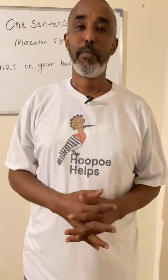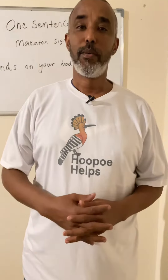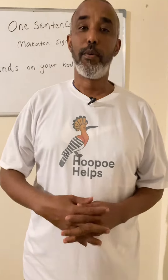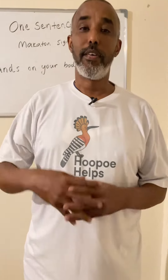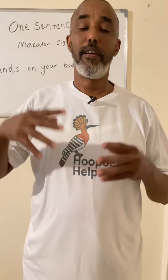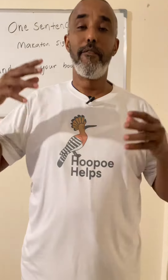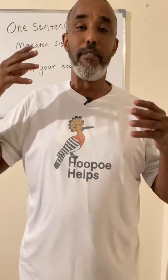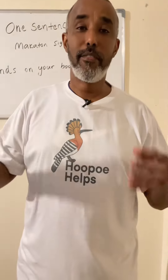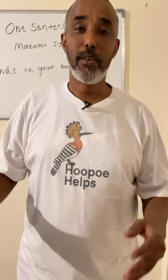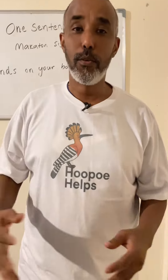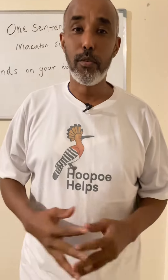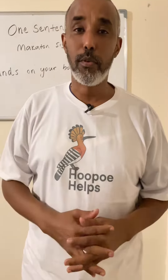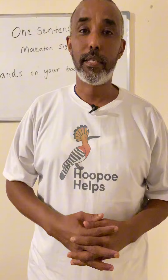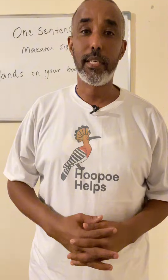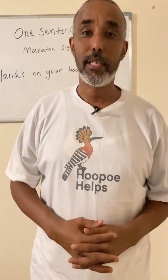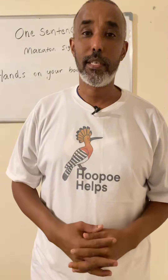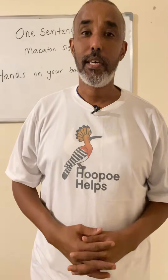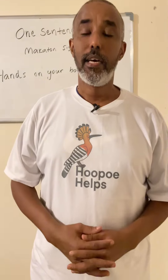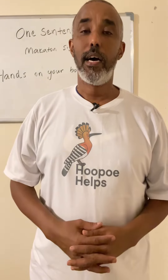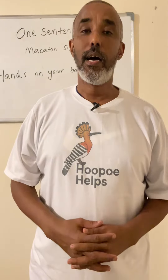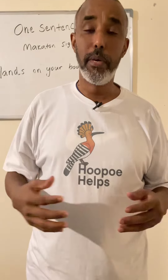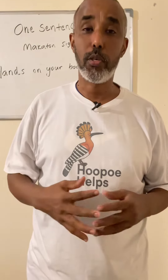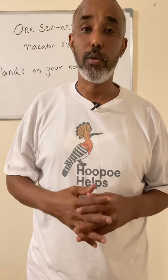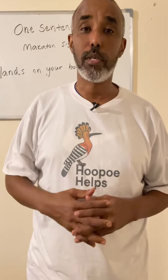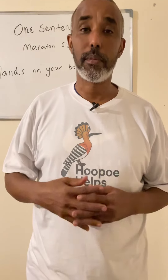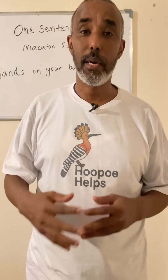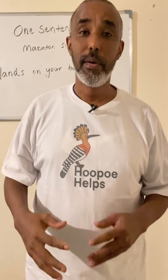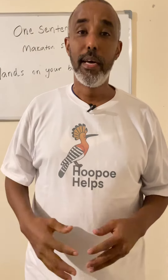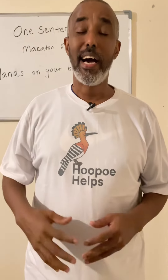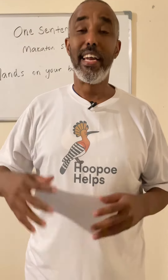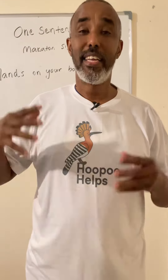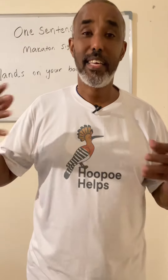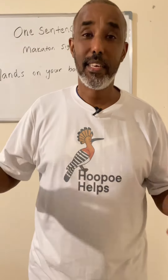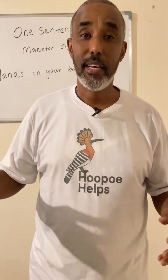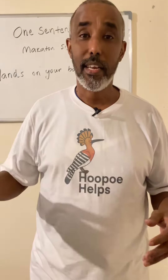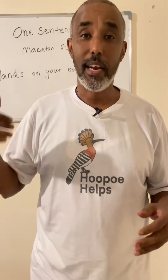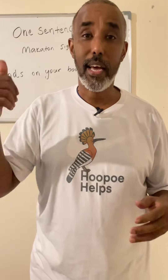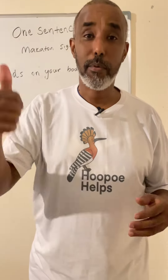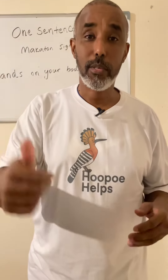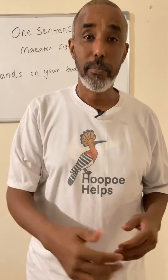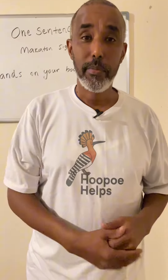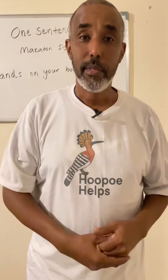One very useful sentence. Make sure you subscribe and hit the like button. Make sure you